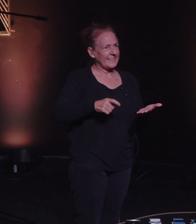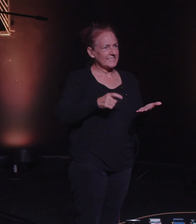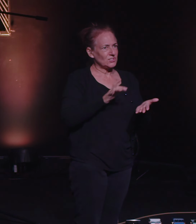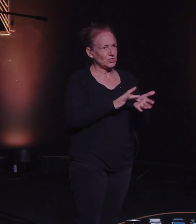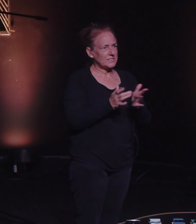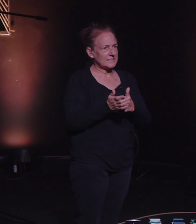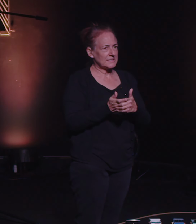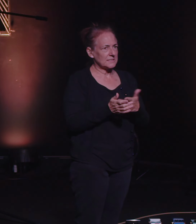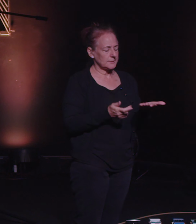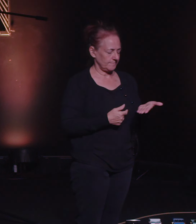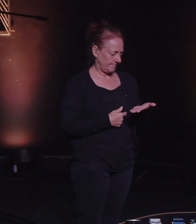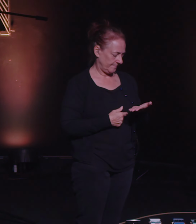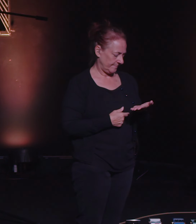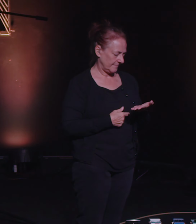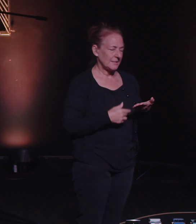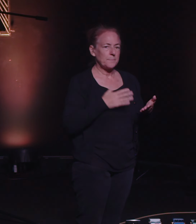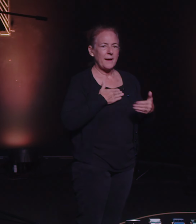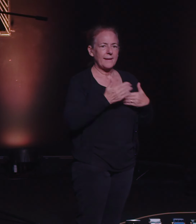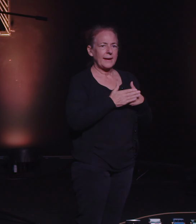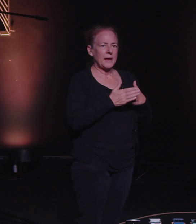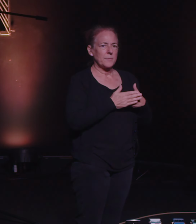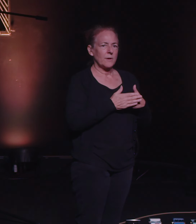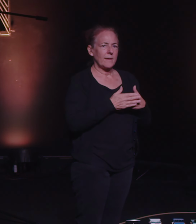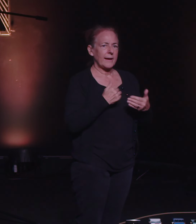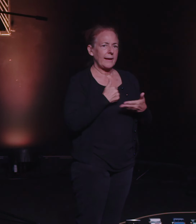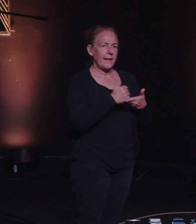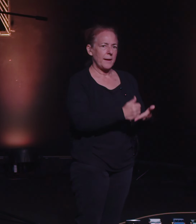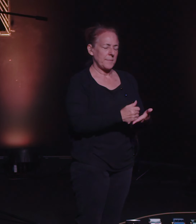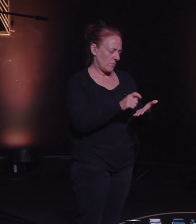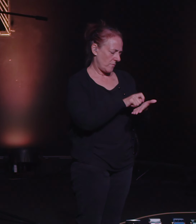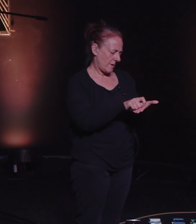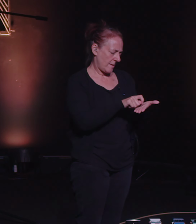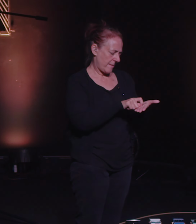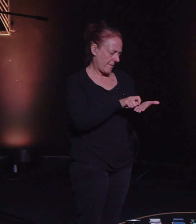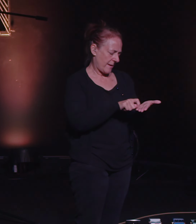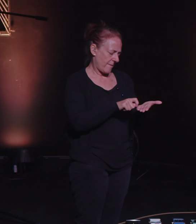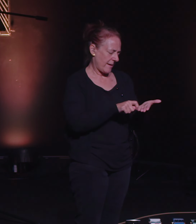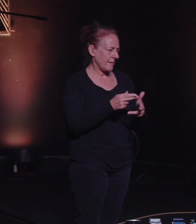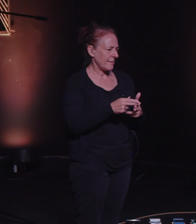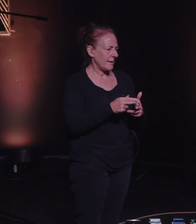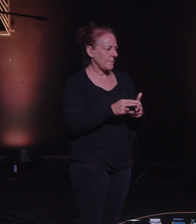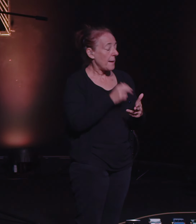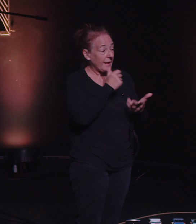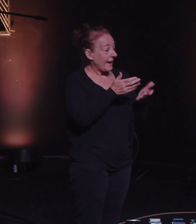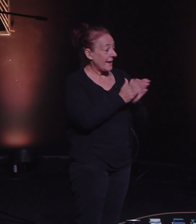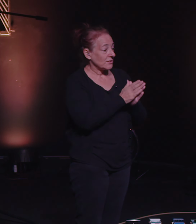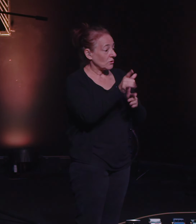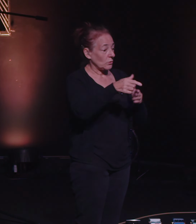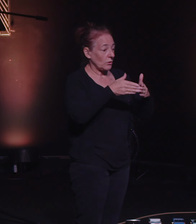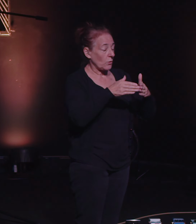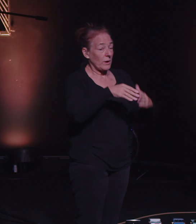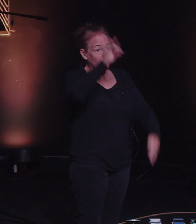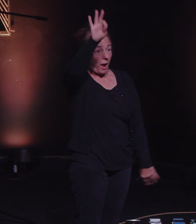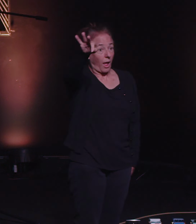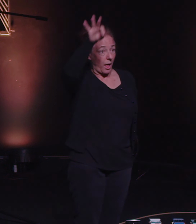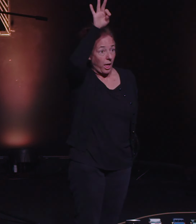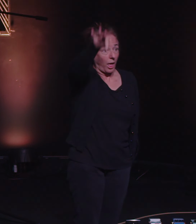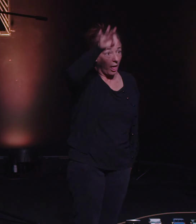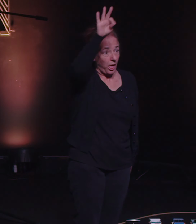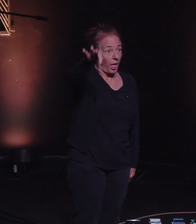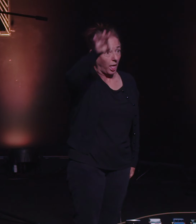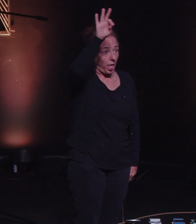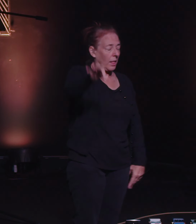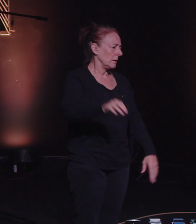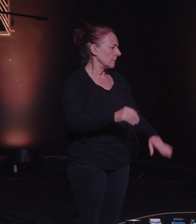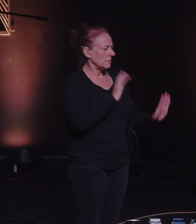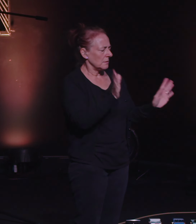Jesus, that you know you can have an impact with? Make that list. I'm not asking you to go preach on the corner. That's not what I'm talking about. I'm talking